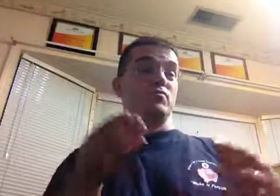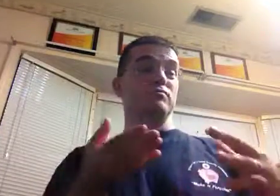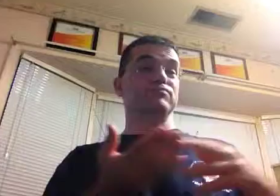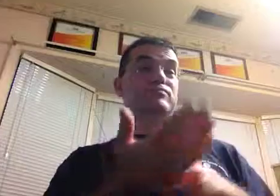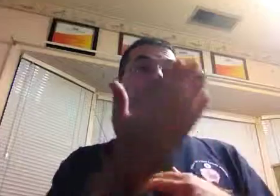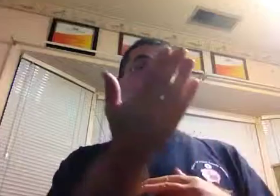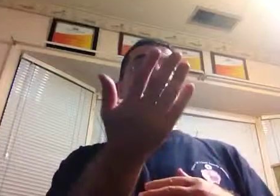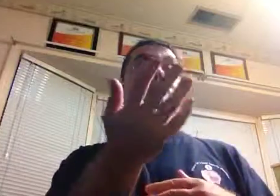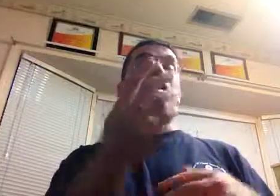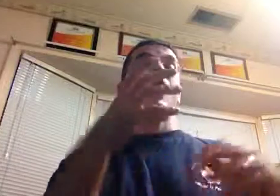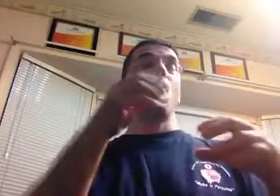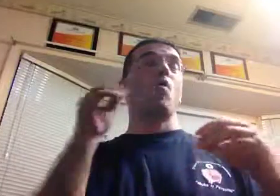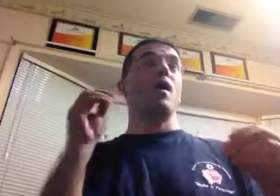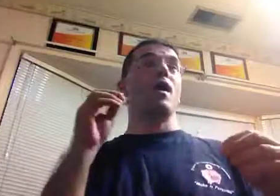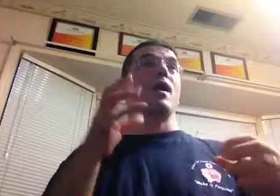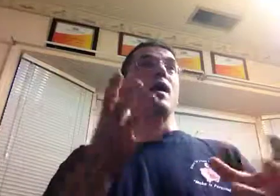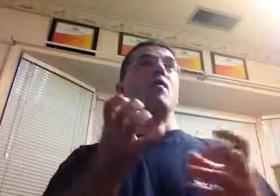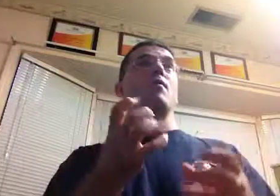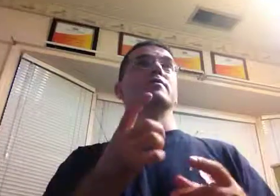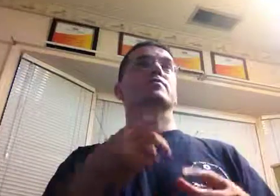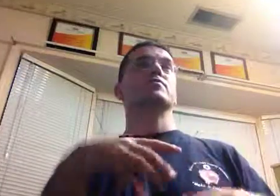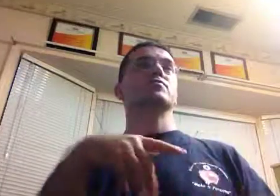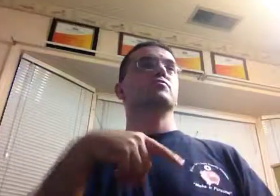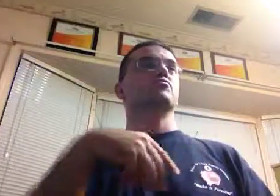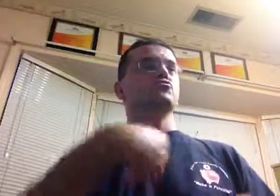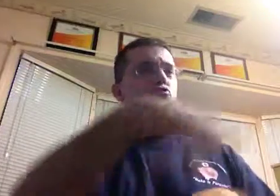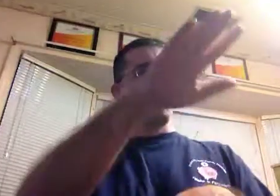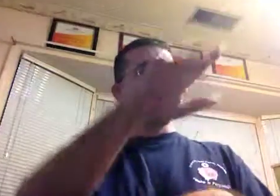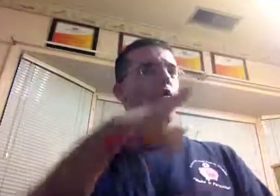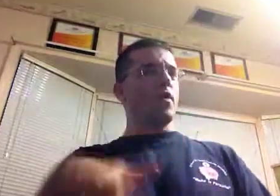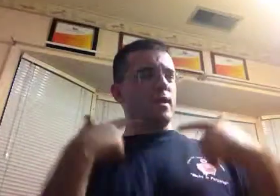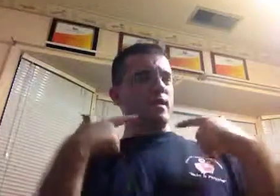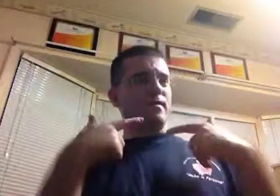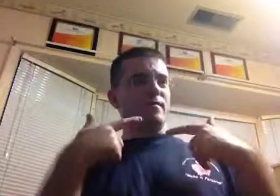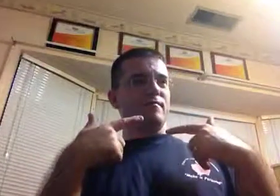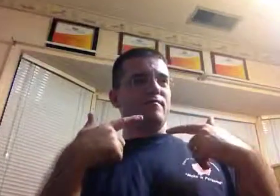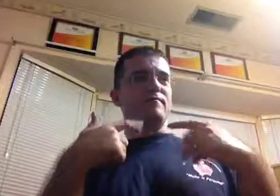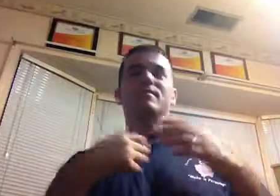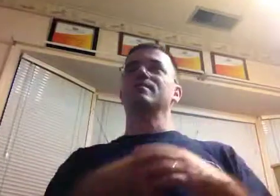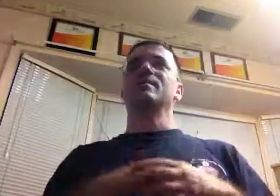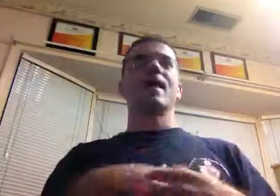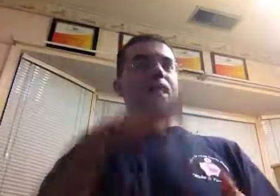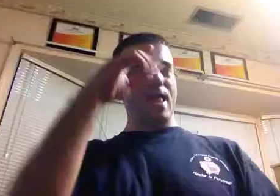again. That's what I'm saying. As your big brother.